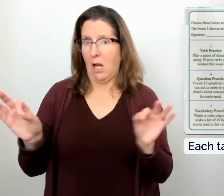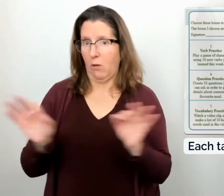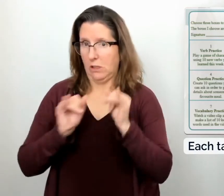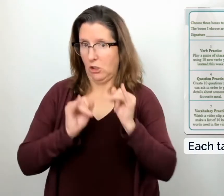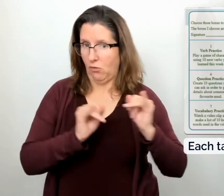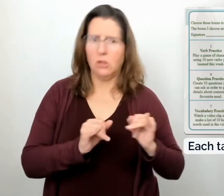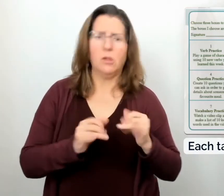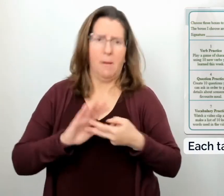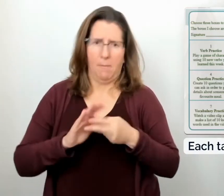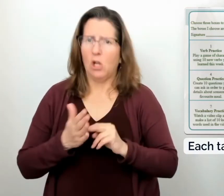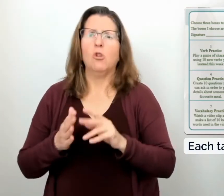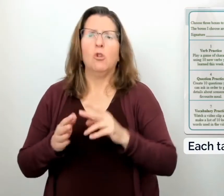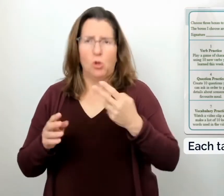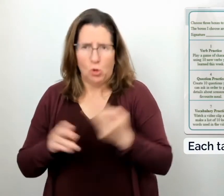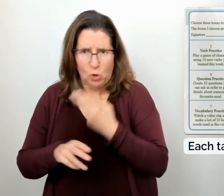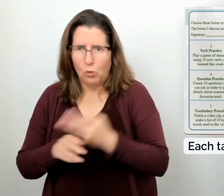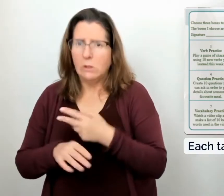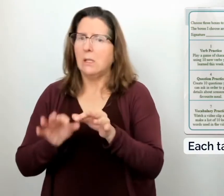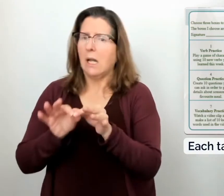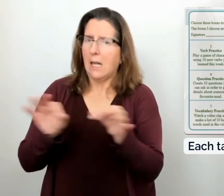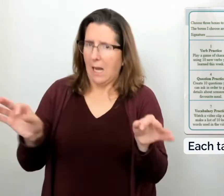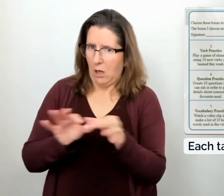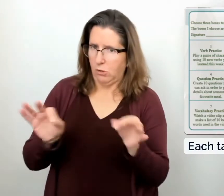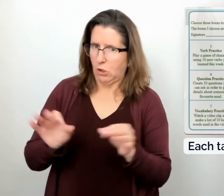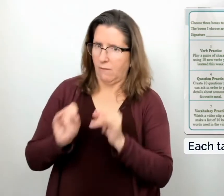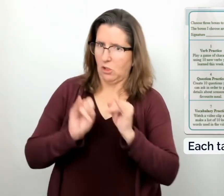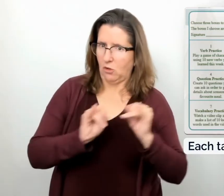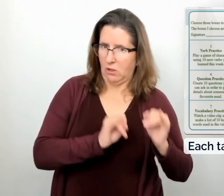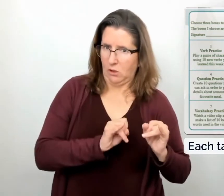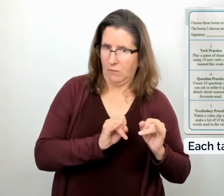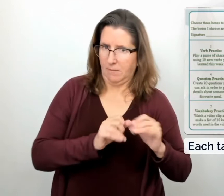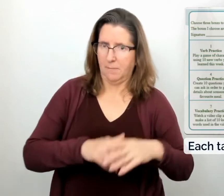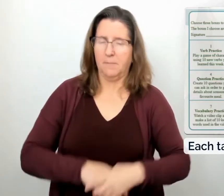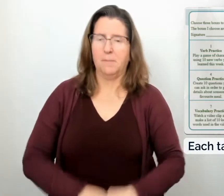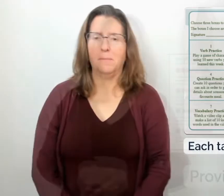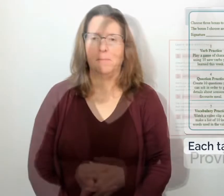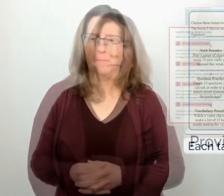lesson, the same holds true. Their work should be in the language of instruction.